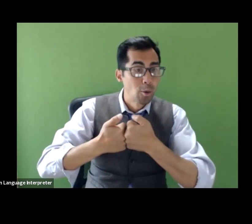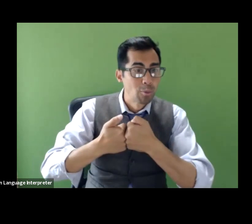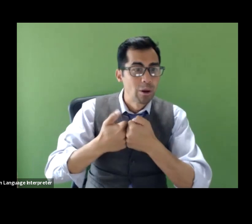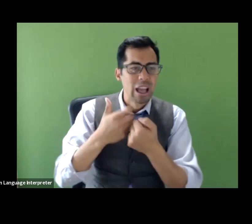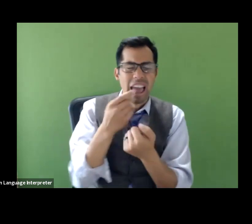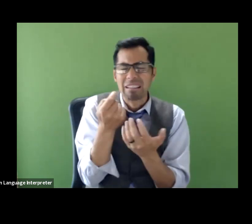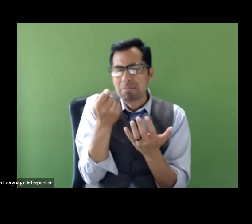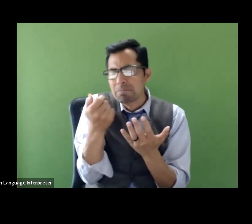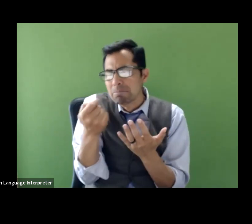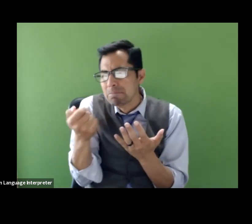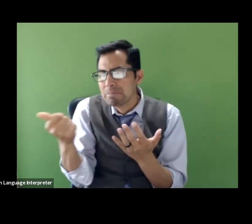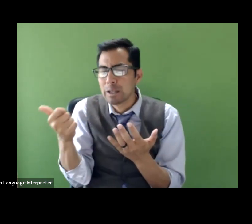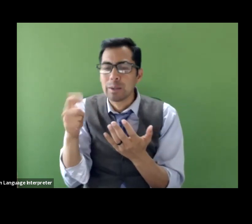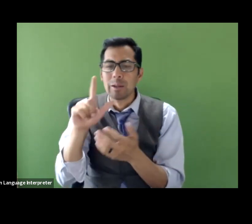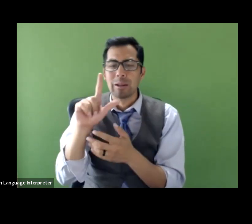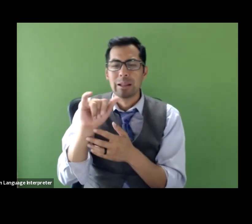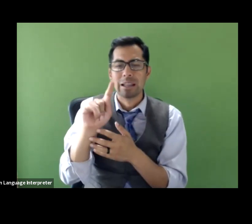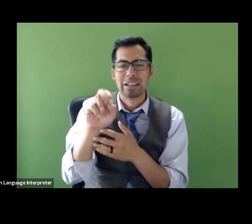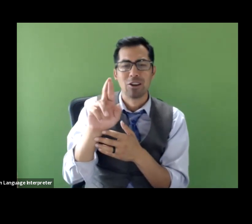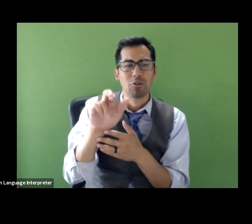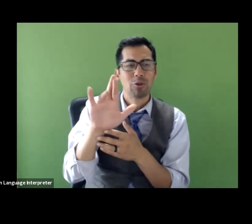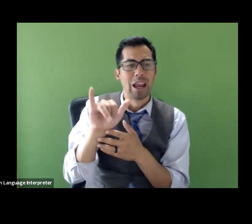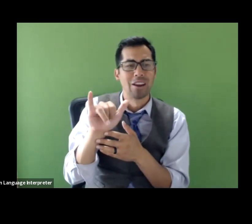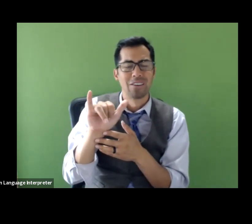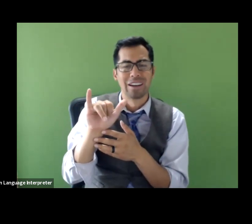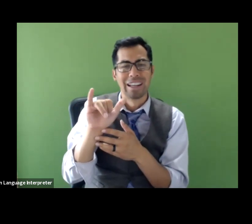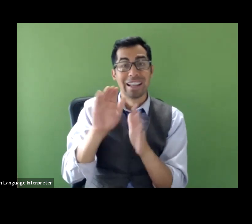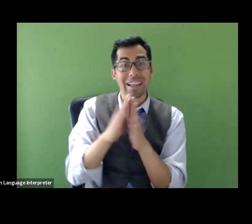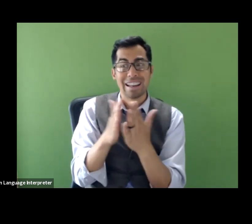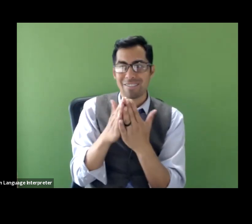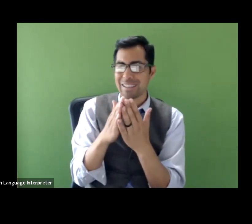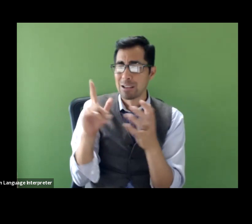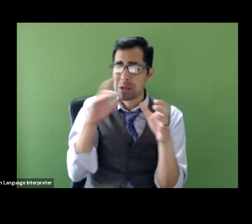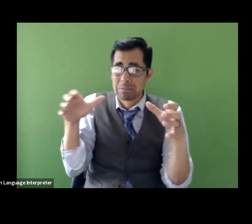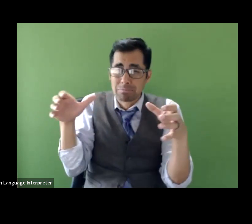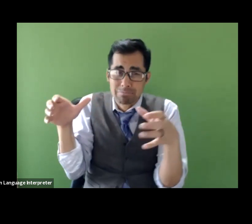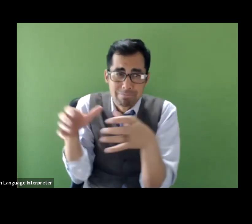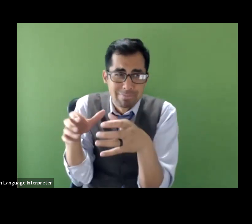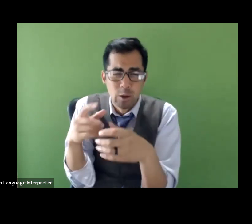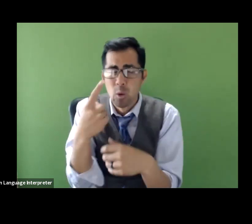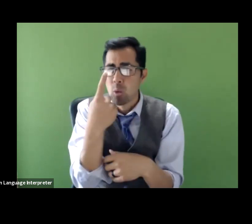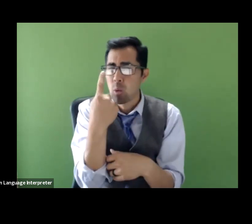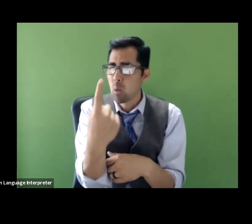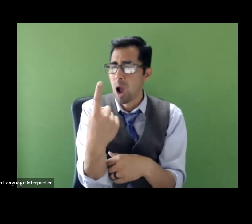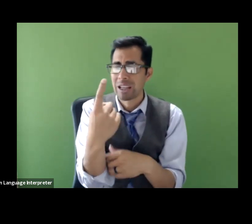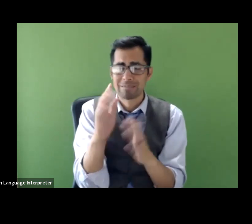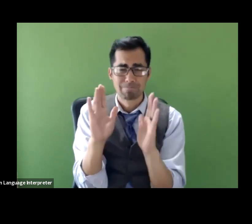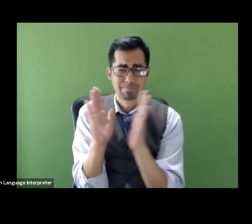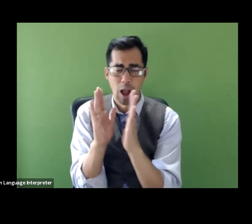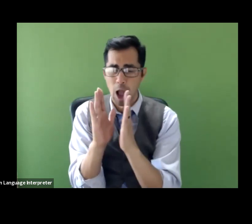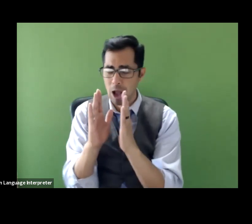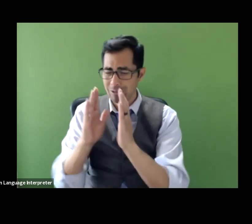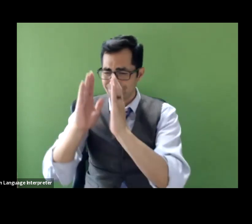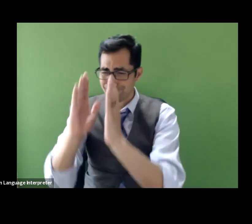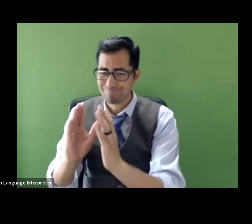a few literary novels, all crammed together in a strip of space on a busy street